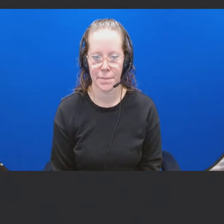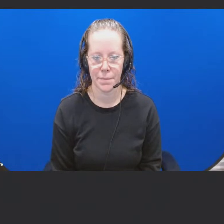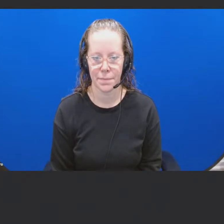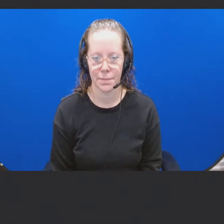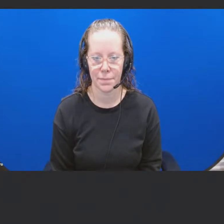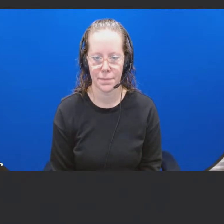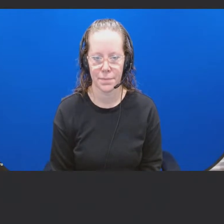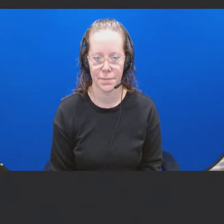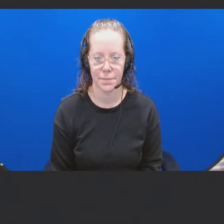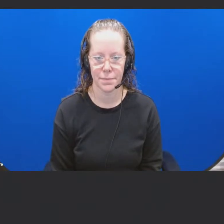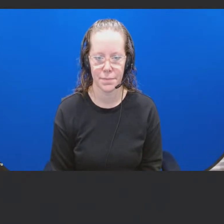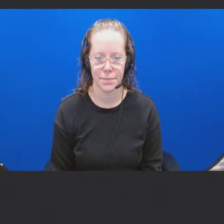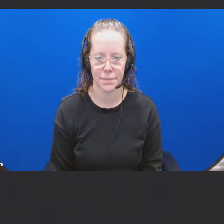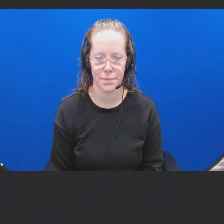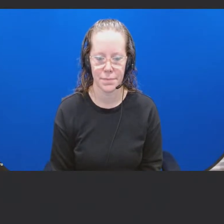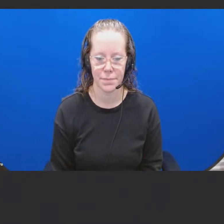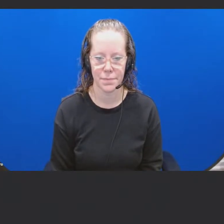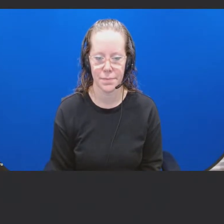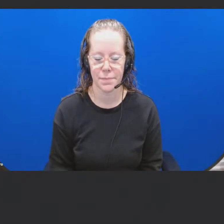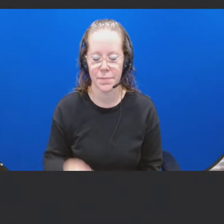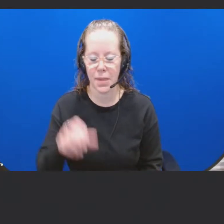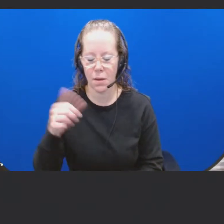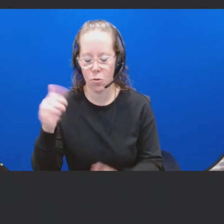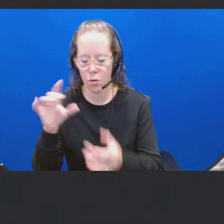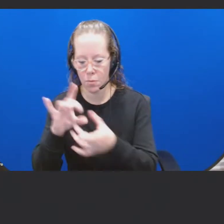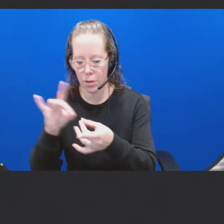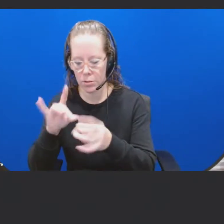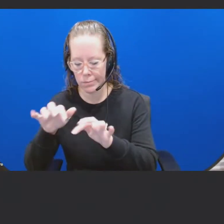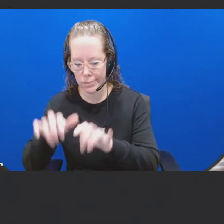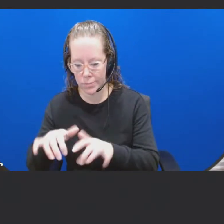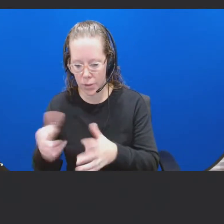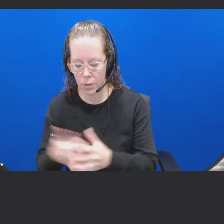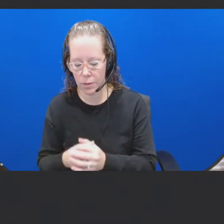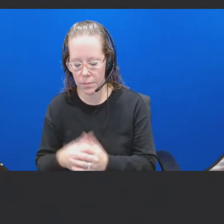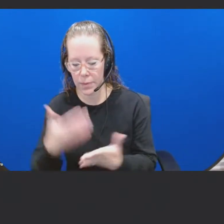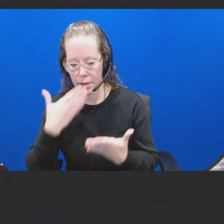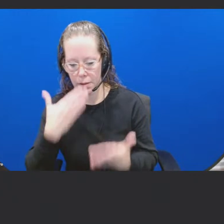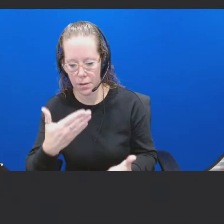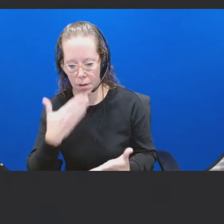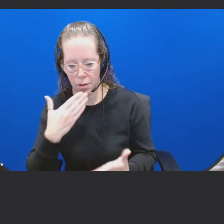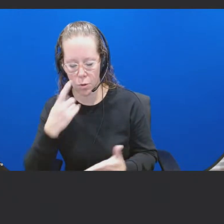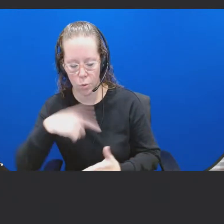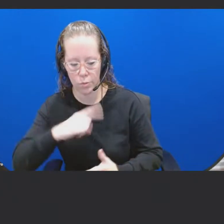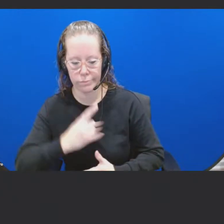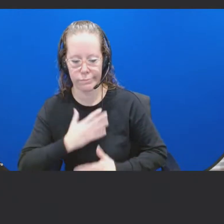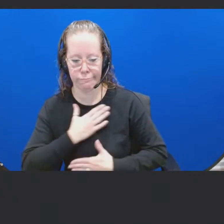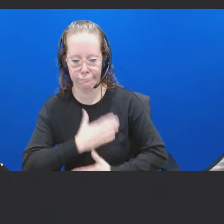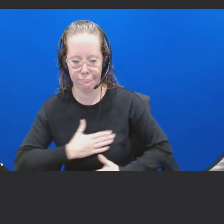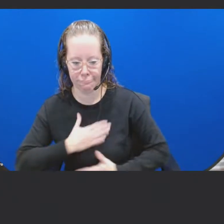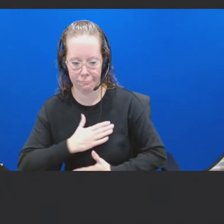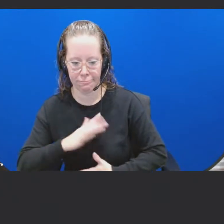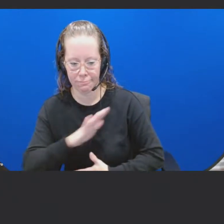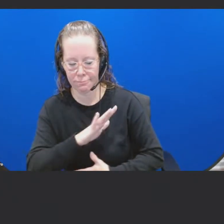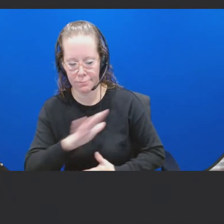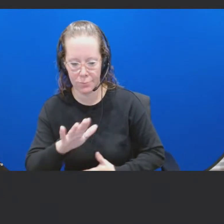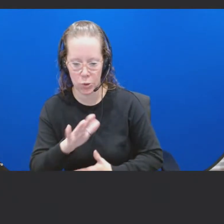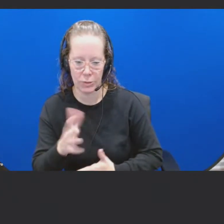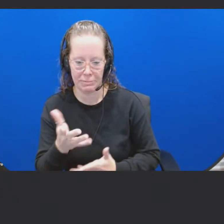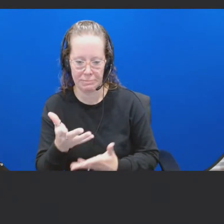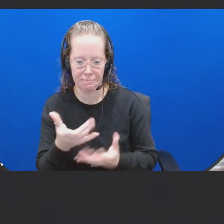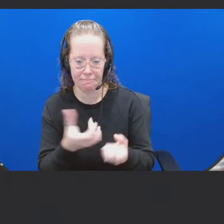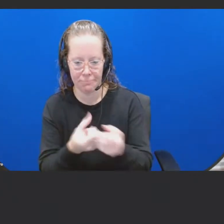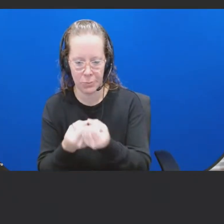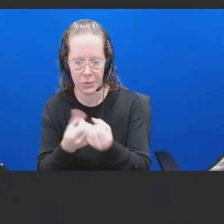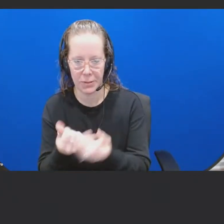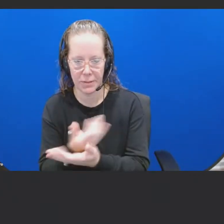up. Another message, thank you. We are all grateful for your efforts. It's our pleasure. We work here